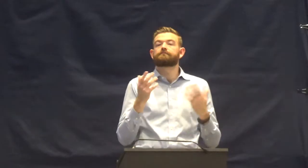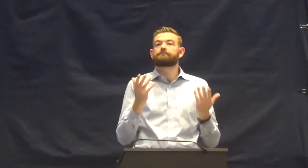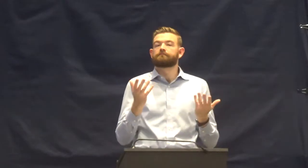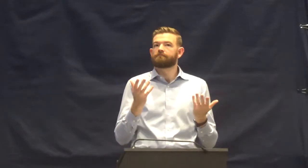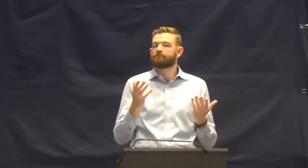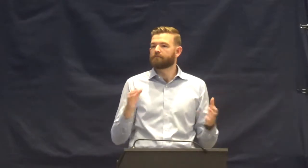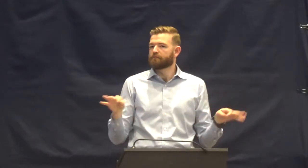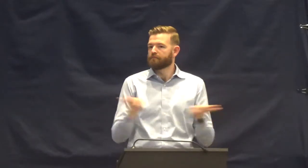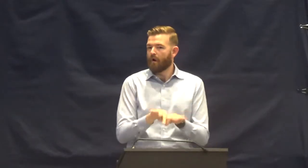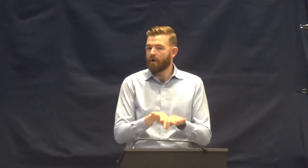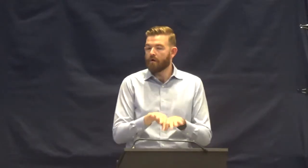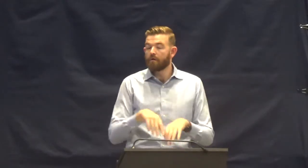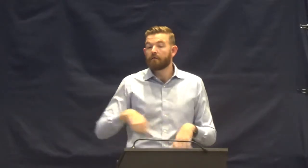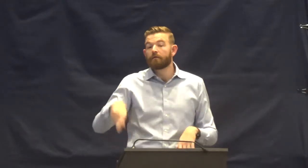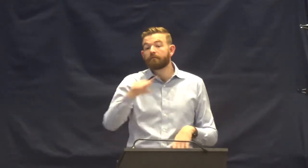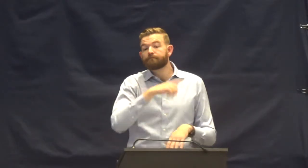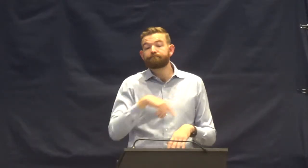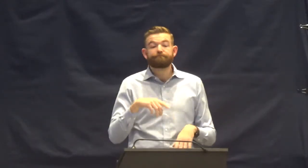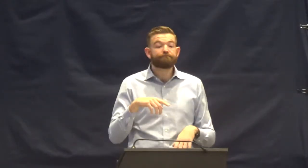to the European story.